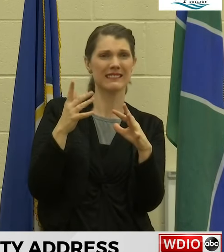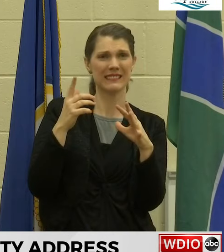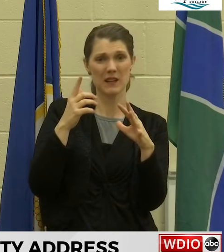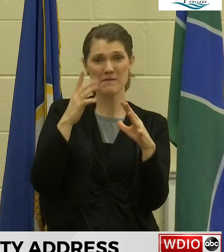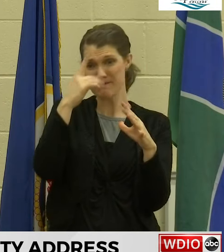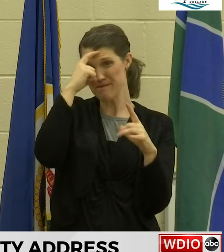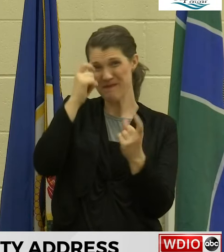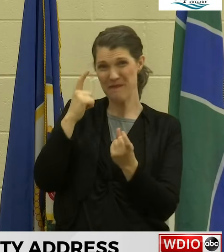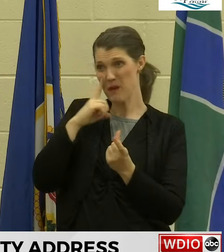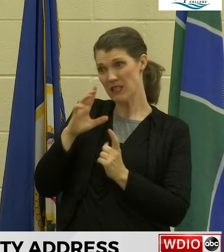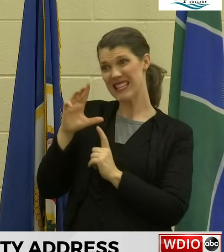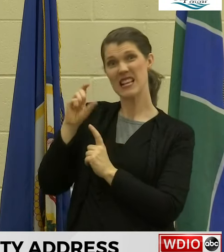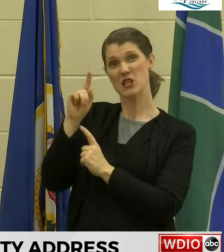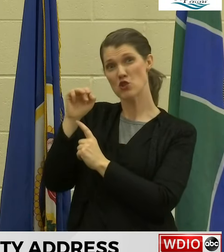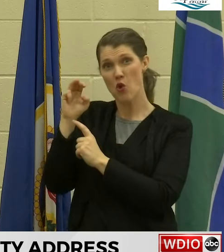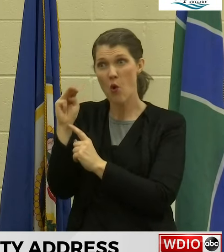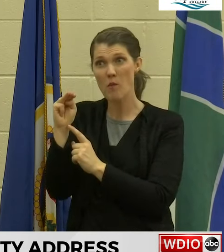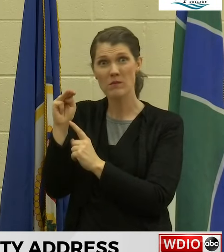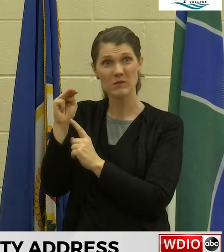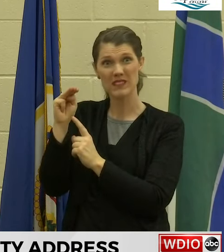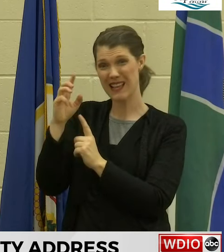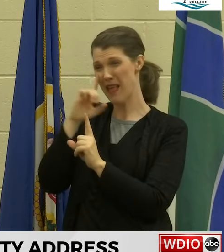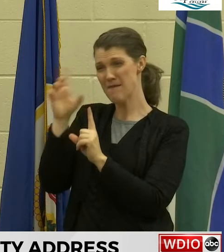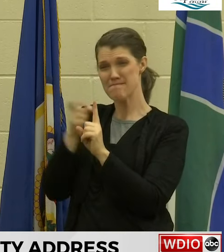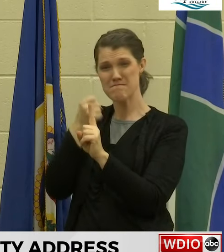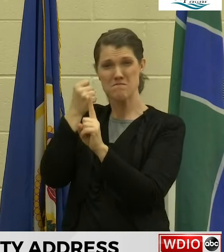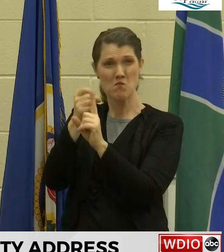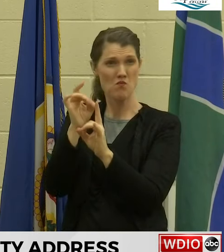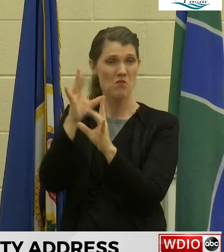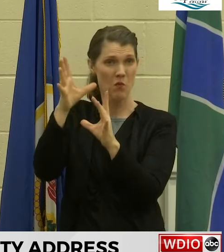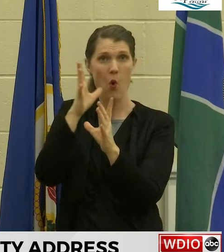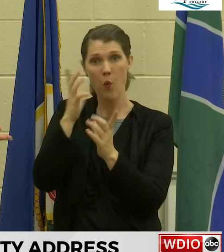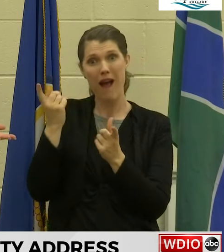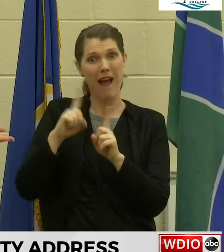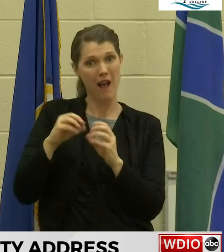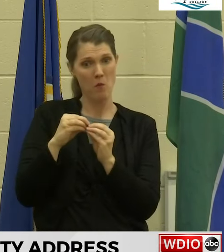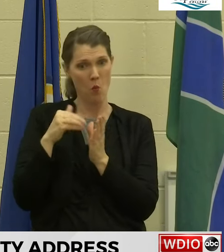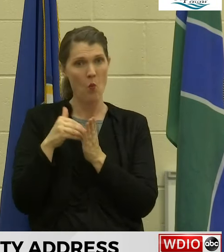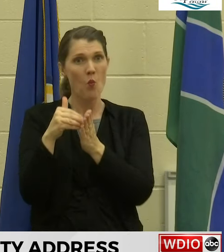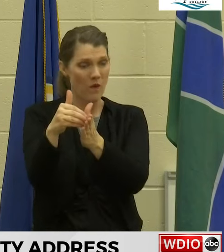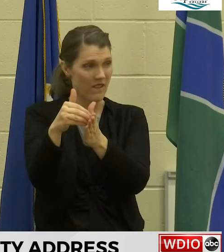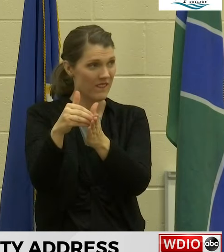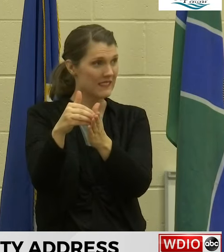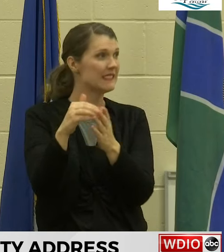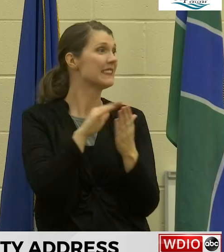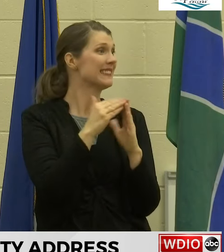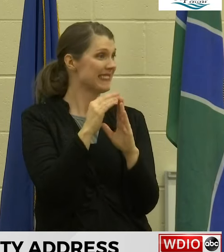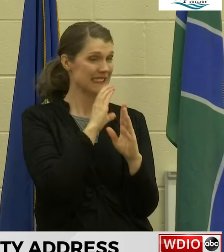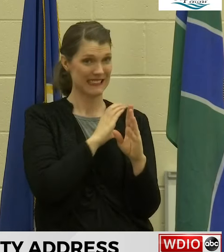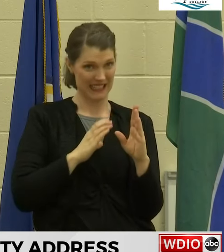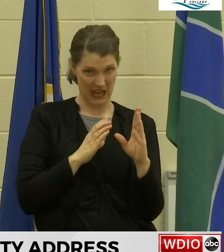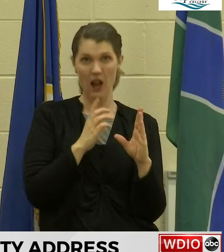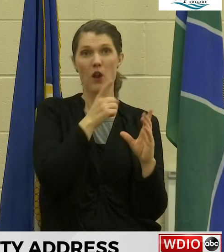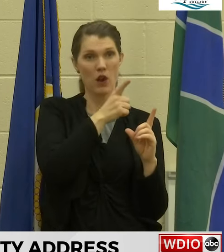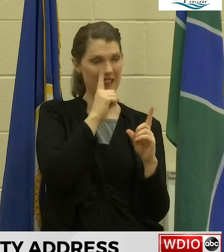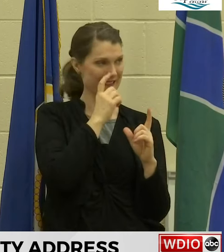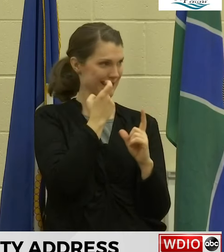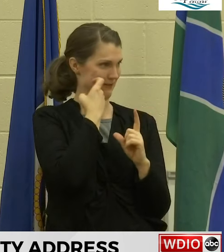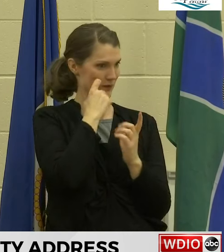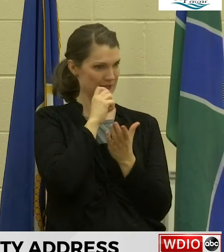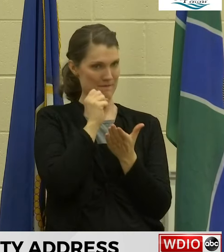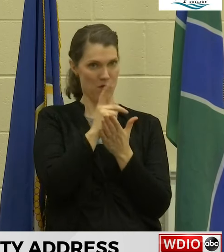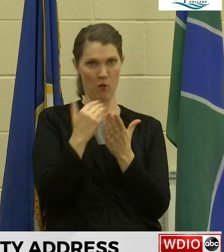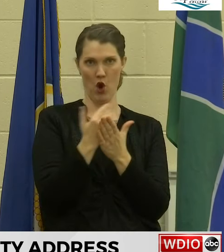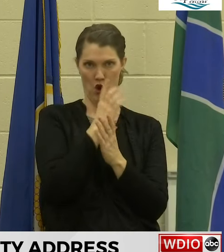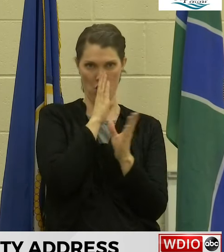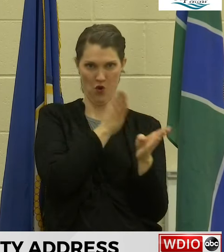years. So here's where we're heading. The City Council just approved my new Energy Plan Commission, which will